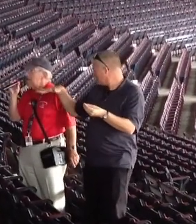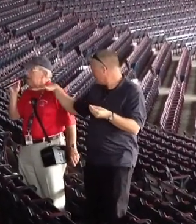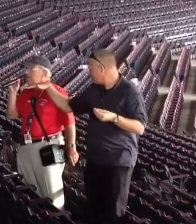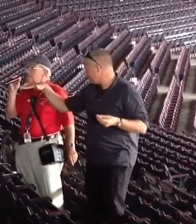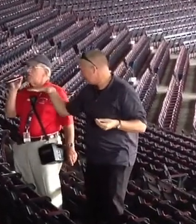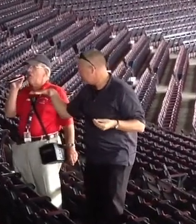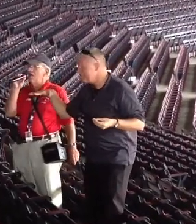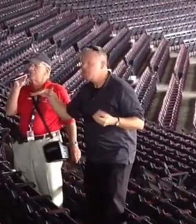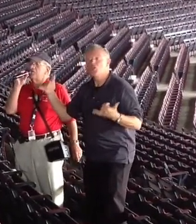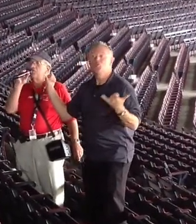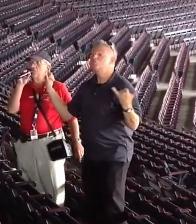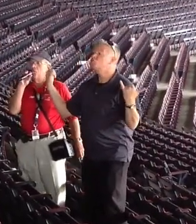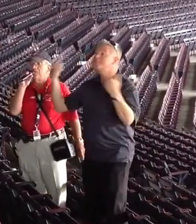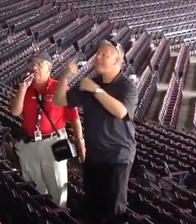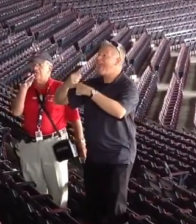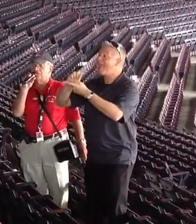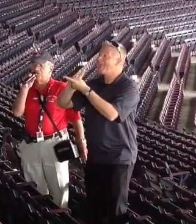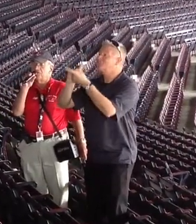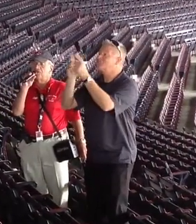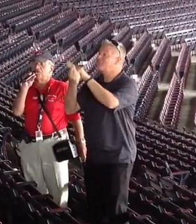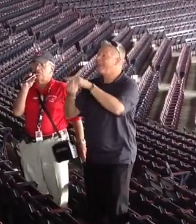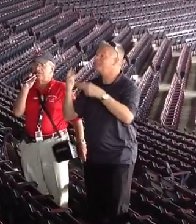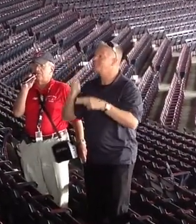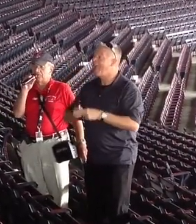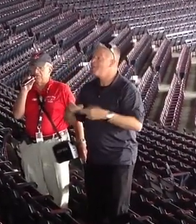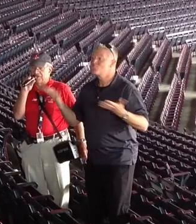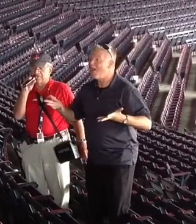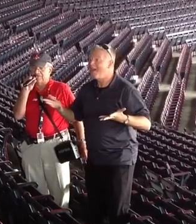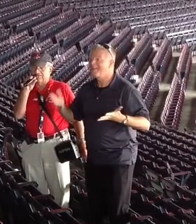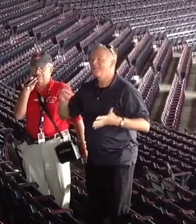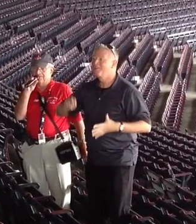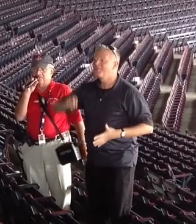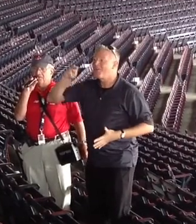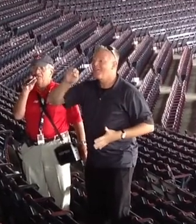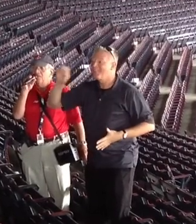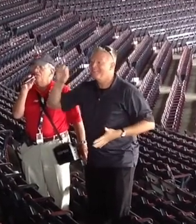Today, it's called Northeastern University.